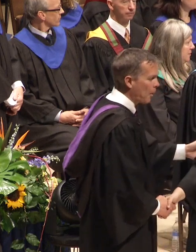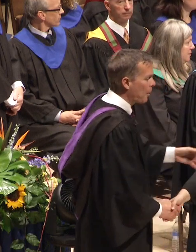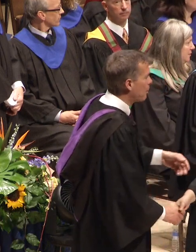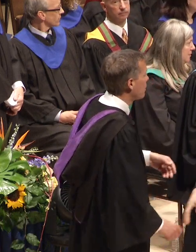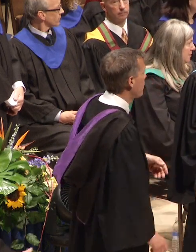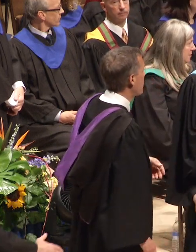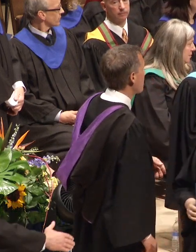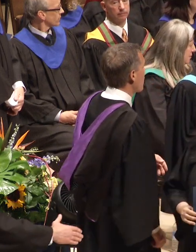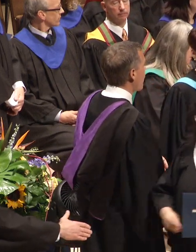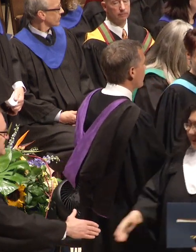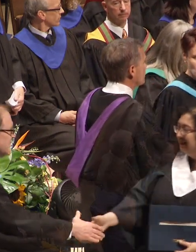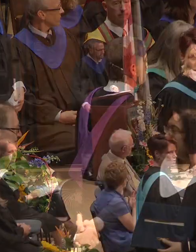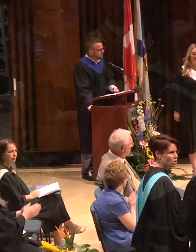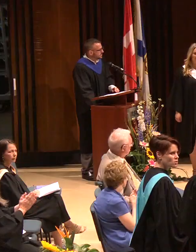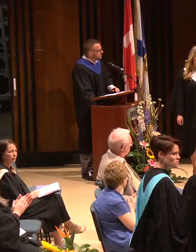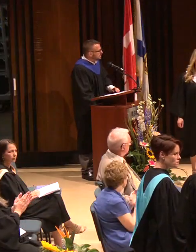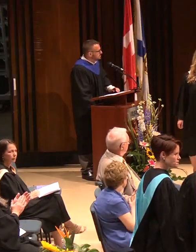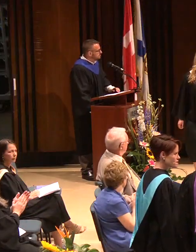Rose Fisher.